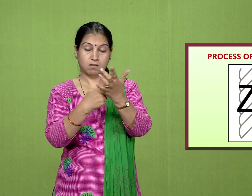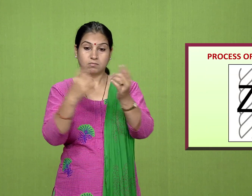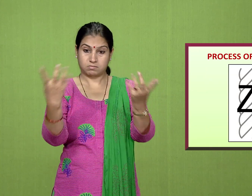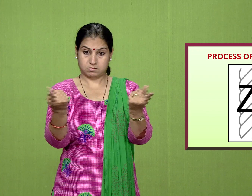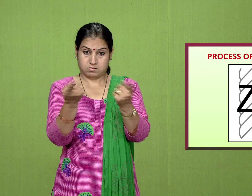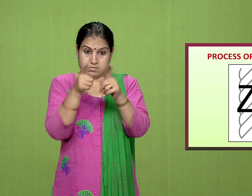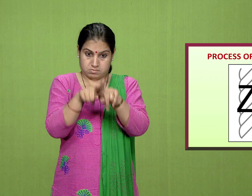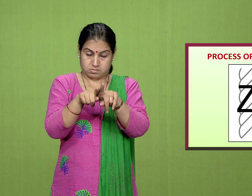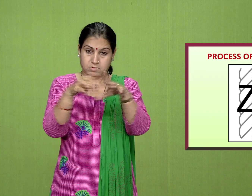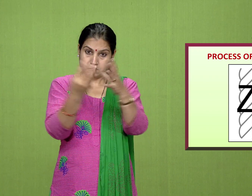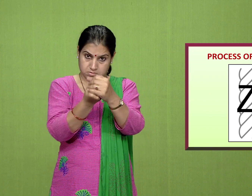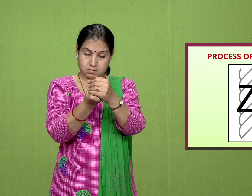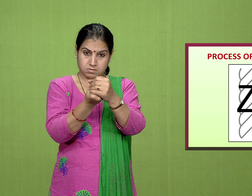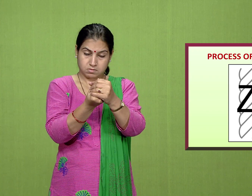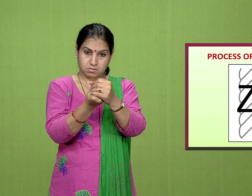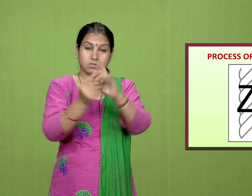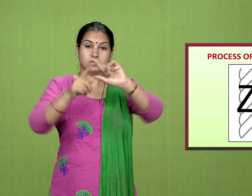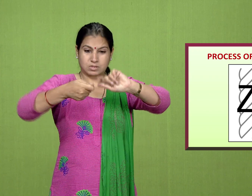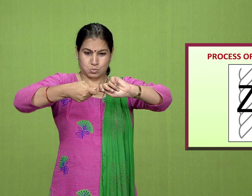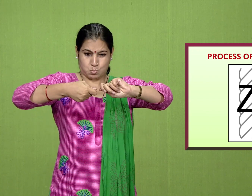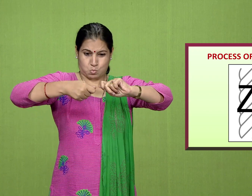and they are given a twist,